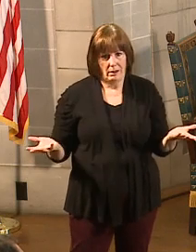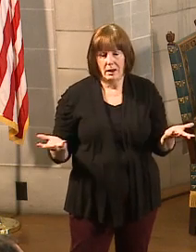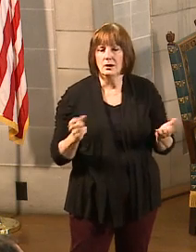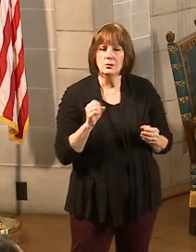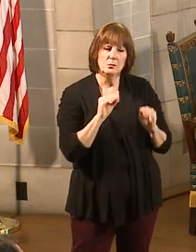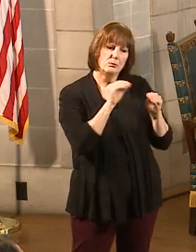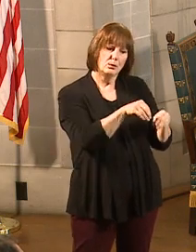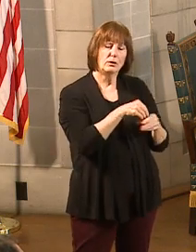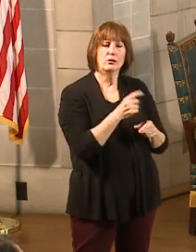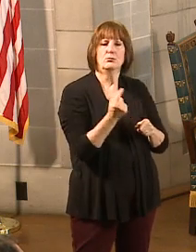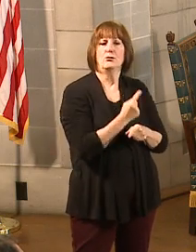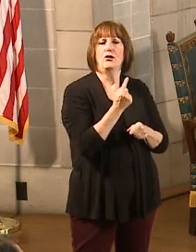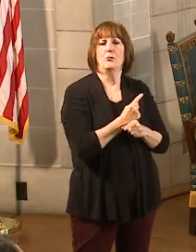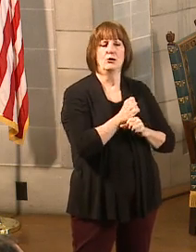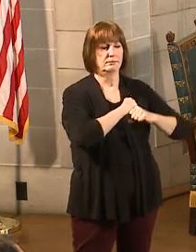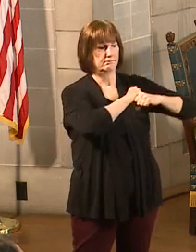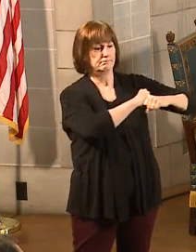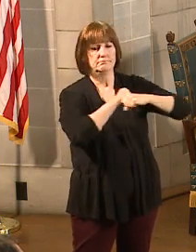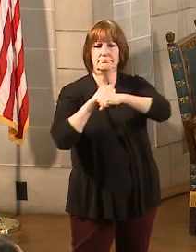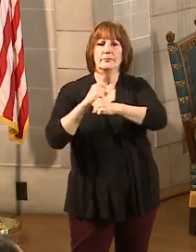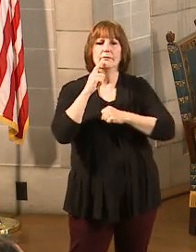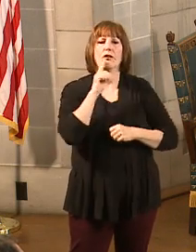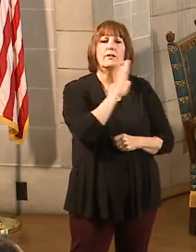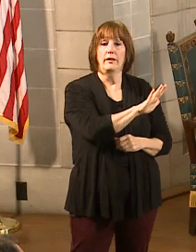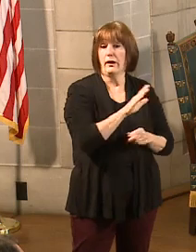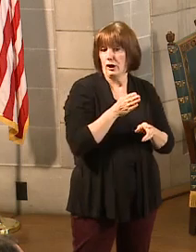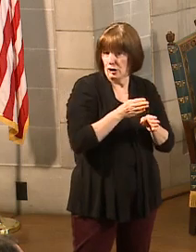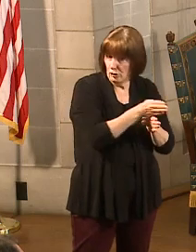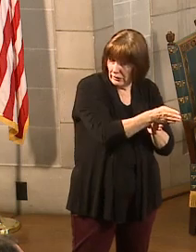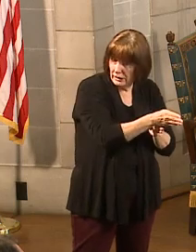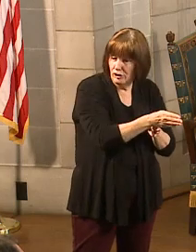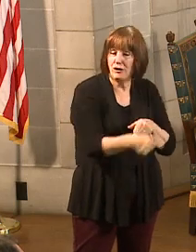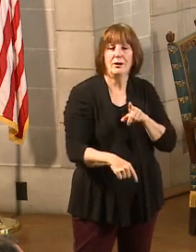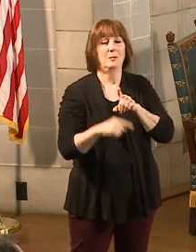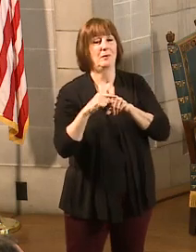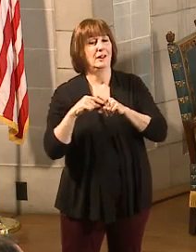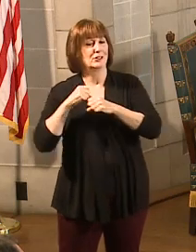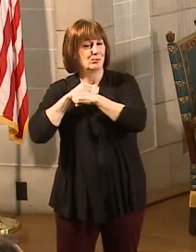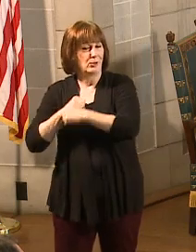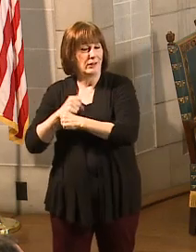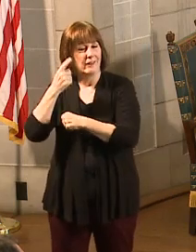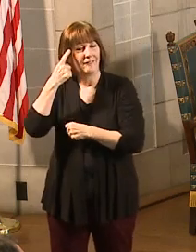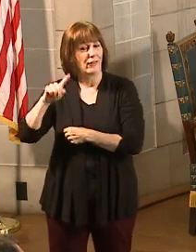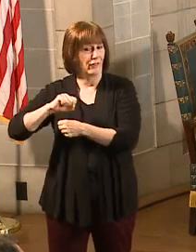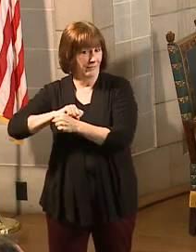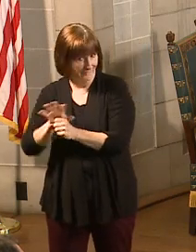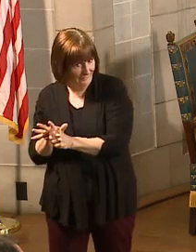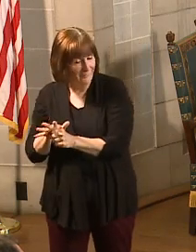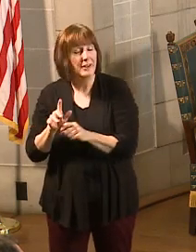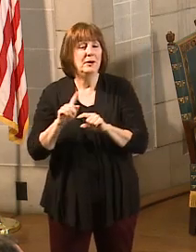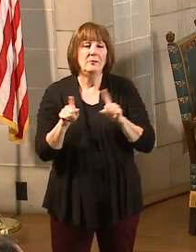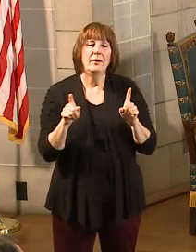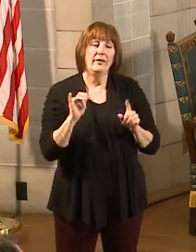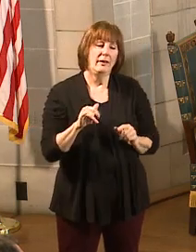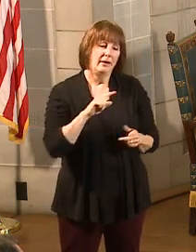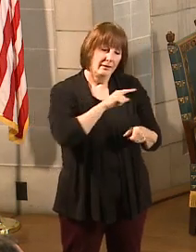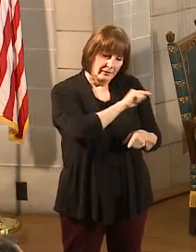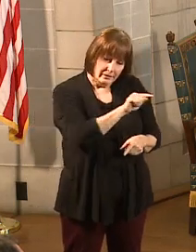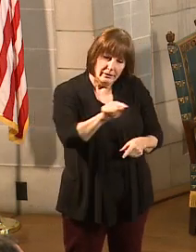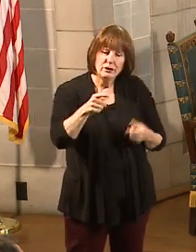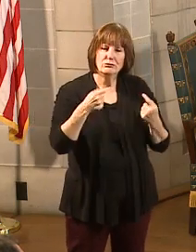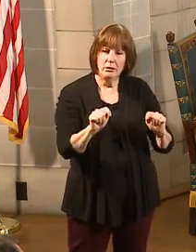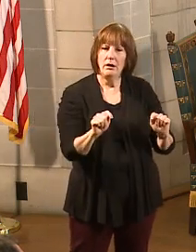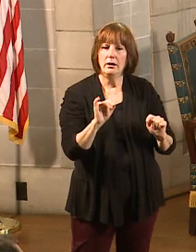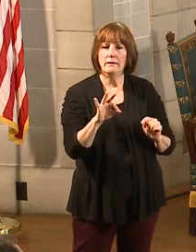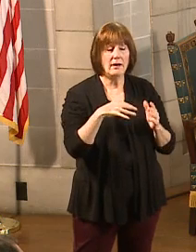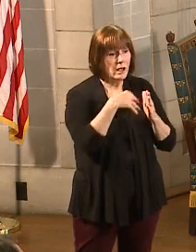and puts them in the proper garb for that career and provides a little extra protection. But those are the kinds of things we're going to try to do. If we're